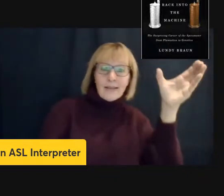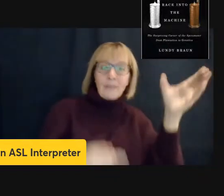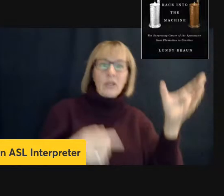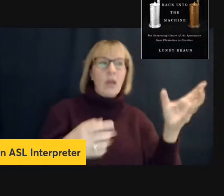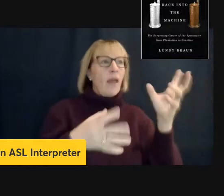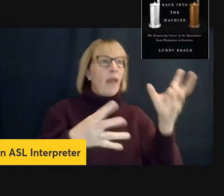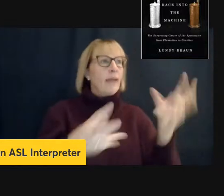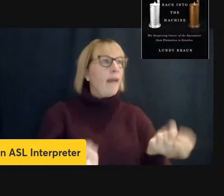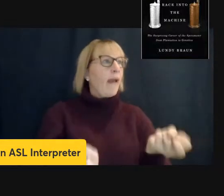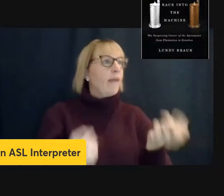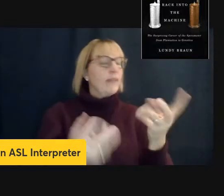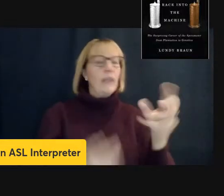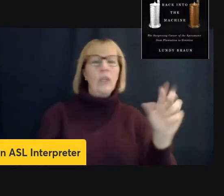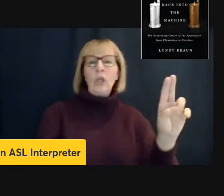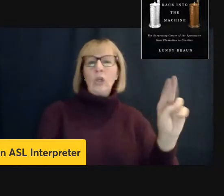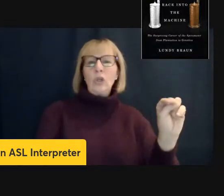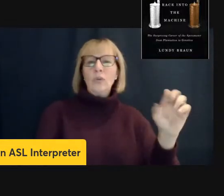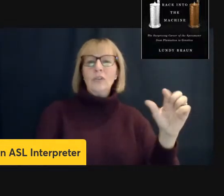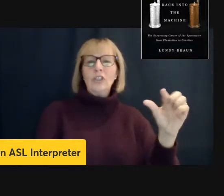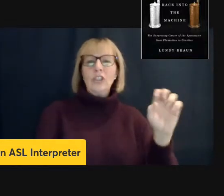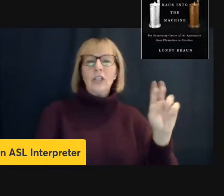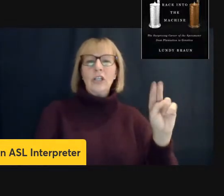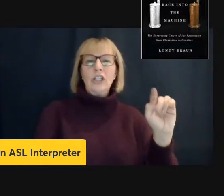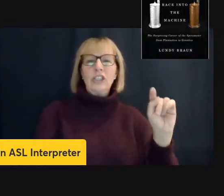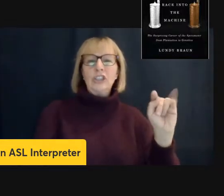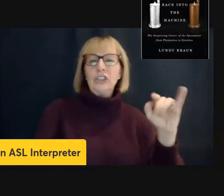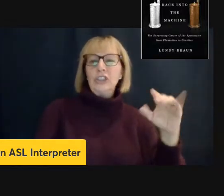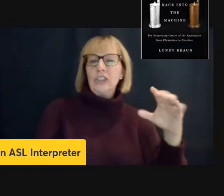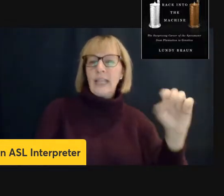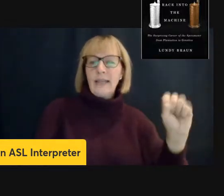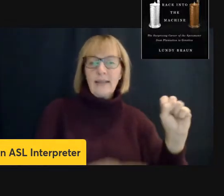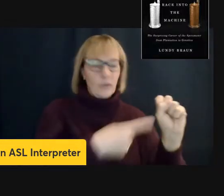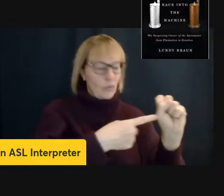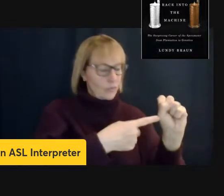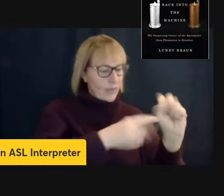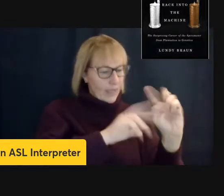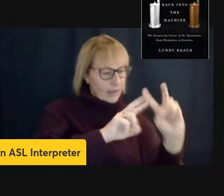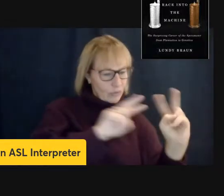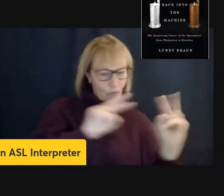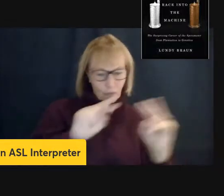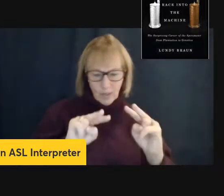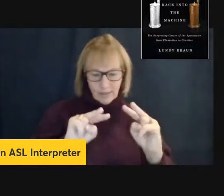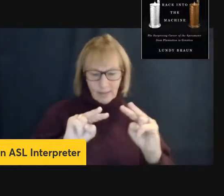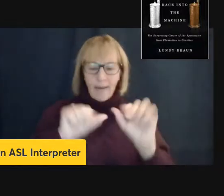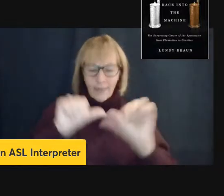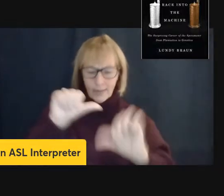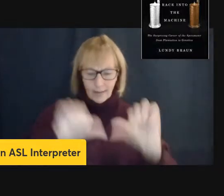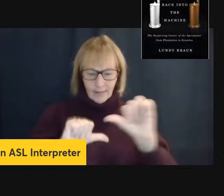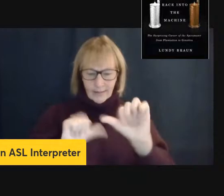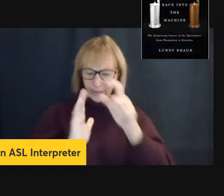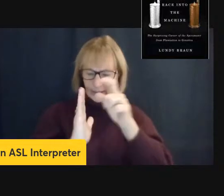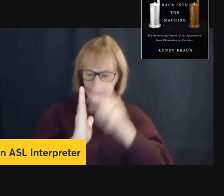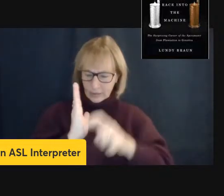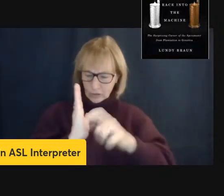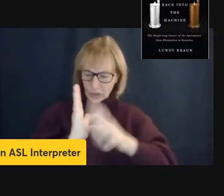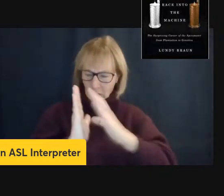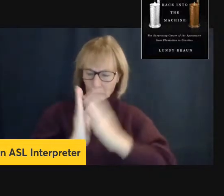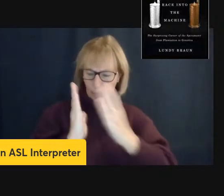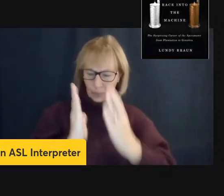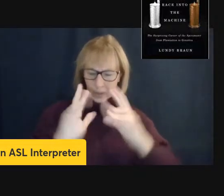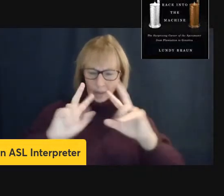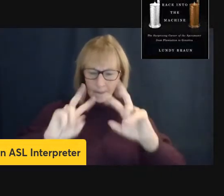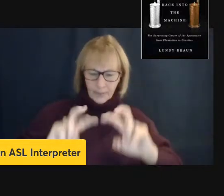knowledge, eugenics, I was encouraged to look systematically at the scientific literature by my colleague